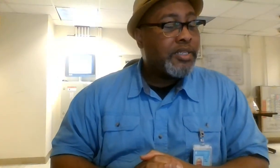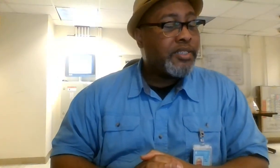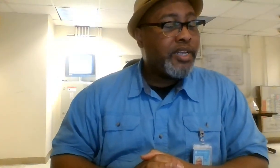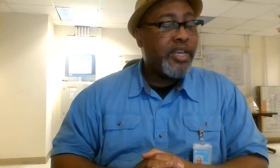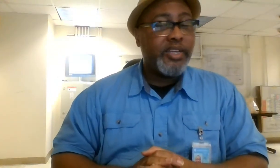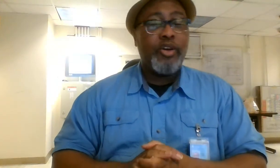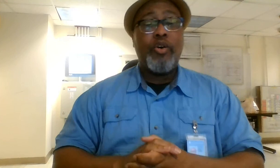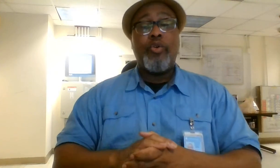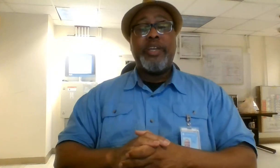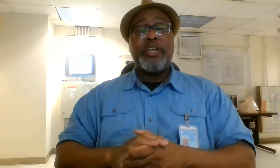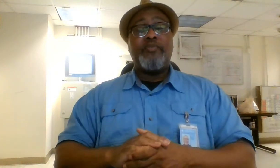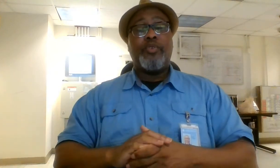Sin. For evil.